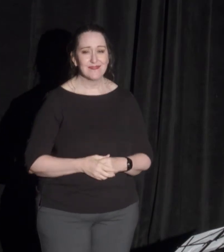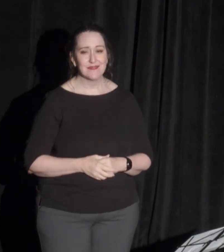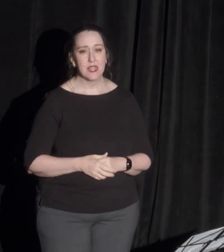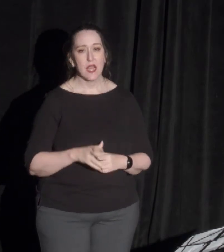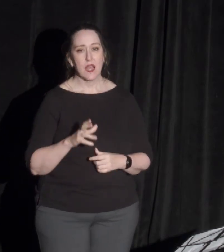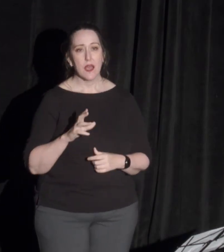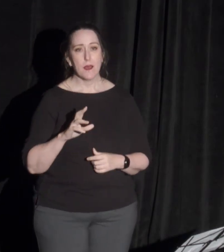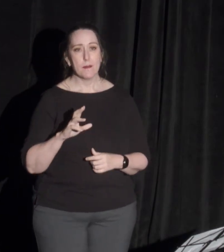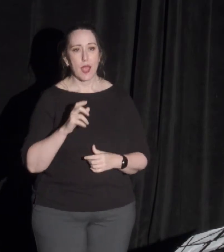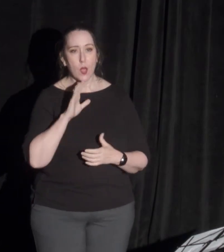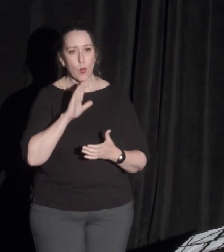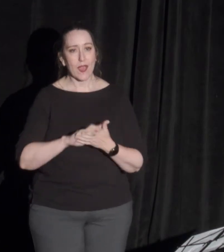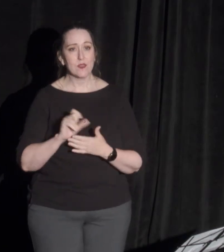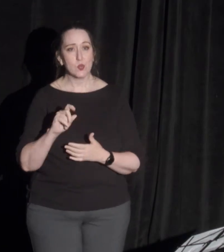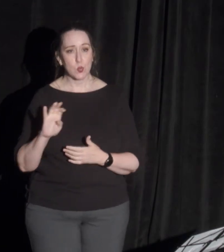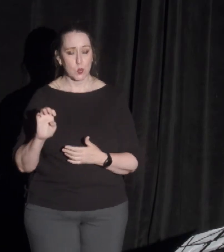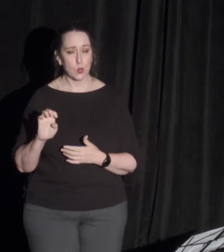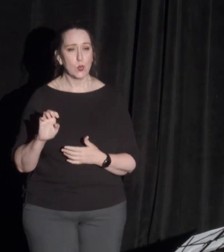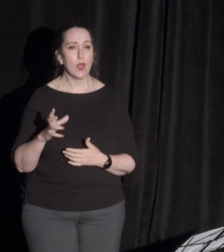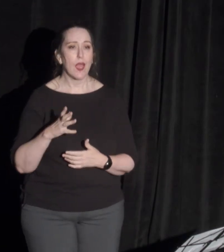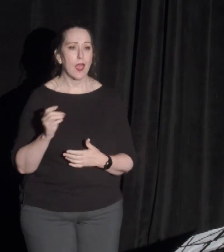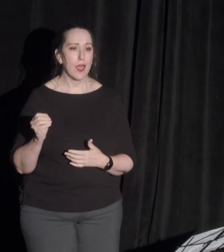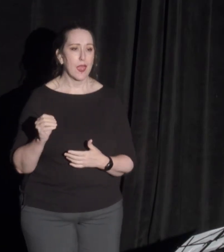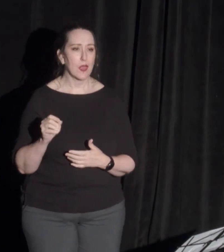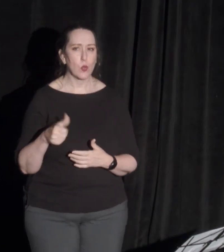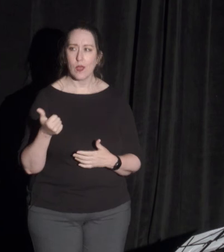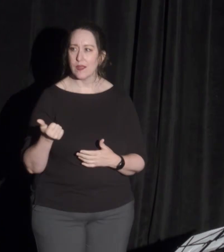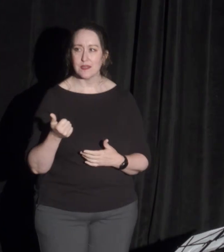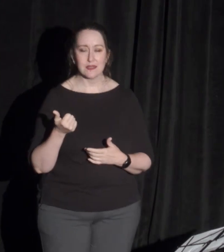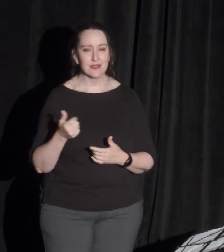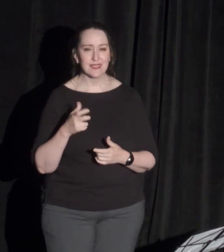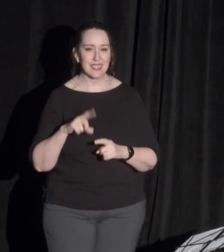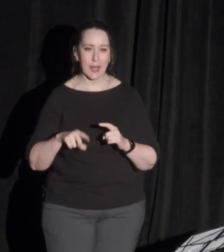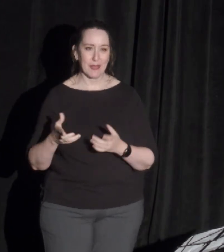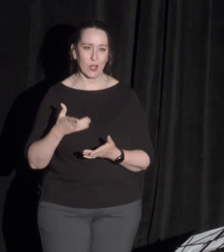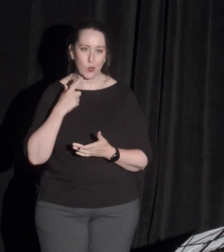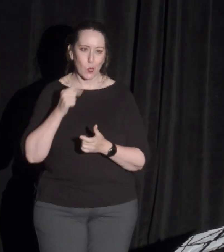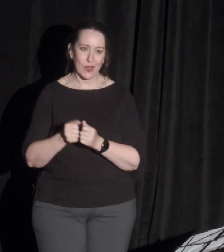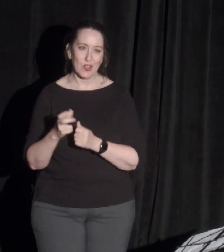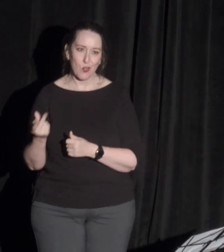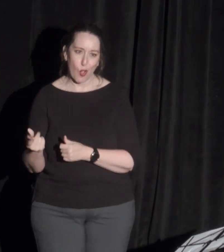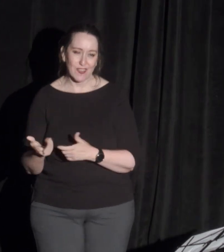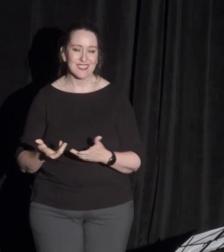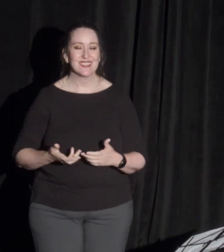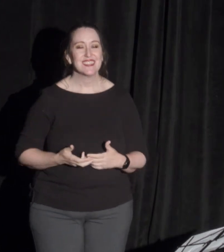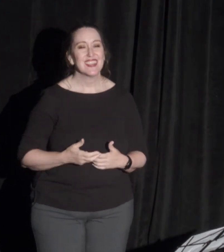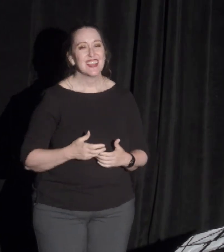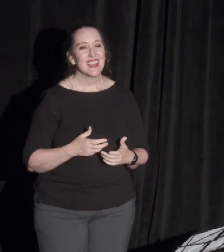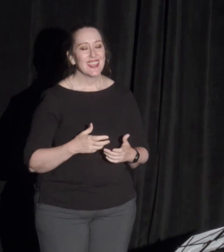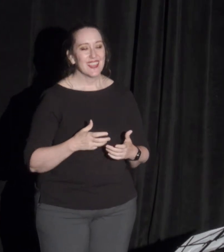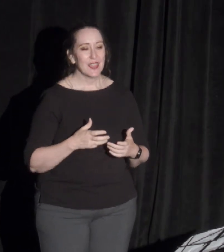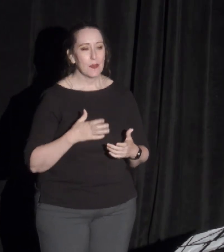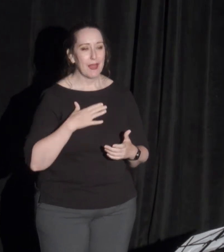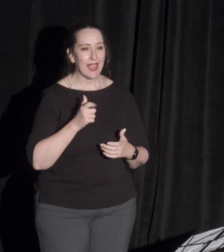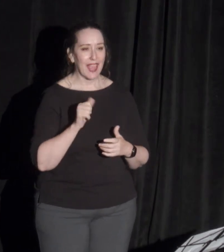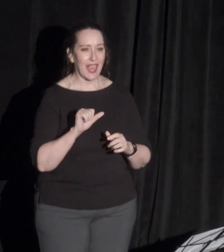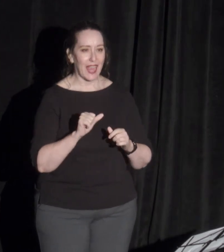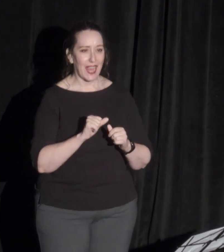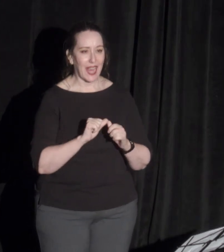my wife, Sue, and who also can't be here because she's with the dogs. And my agent, Kim May, who's already